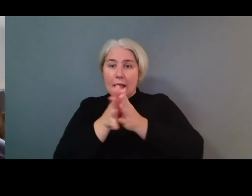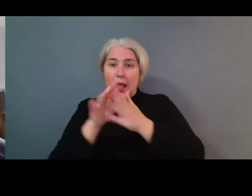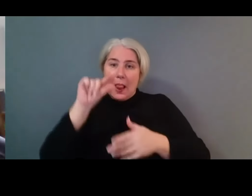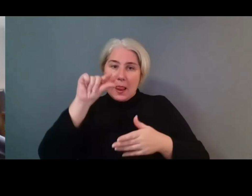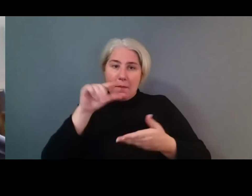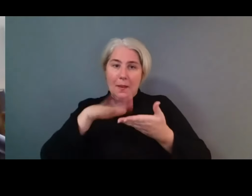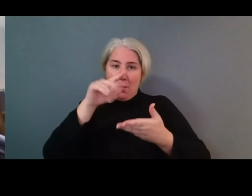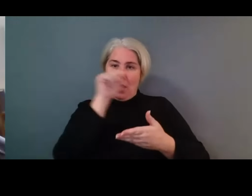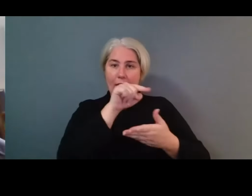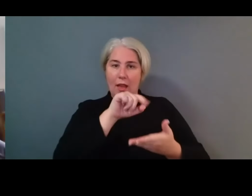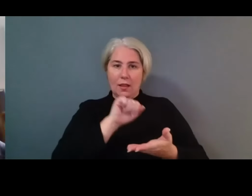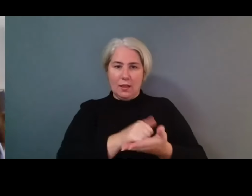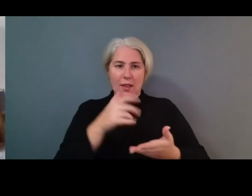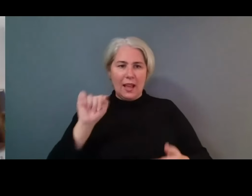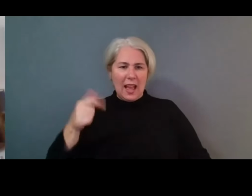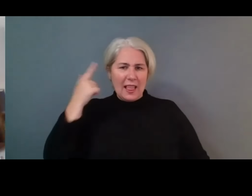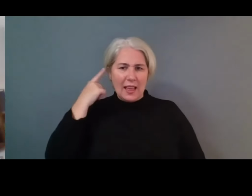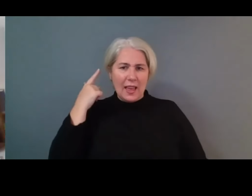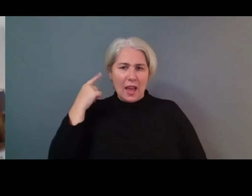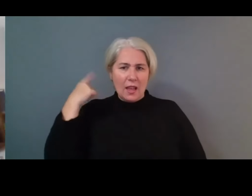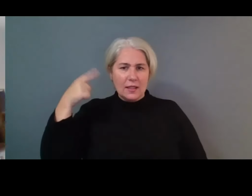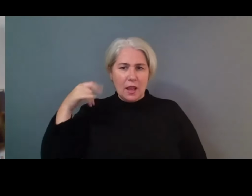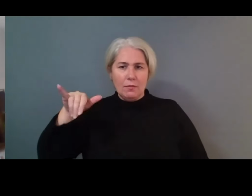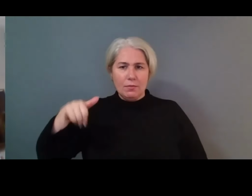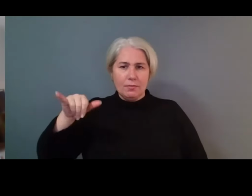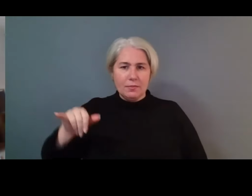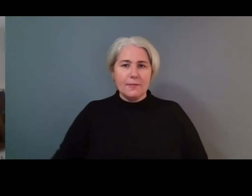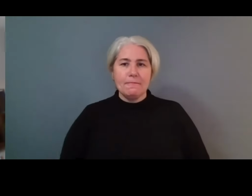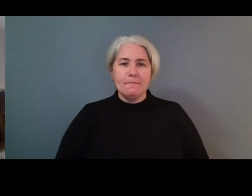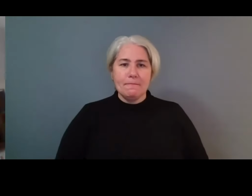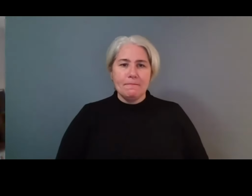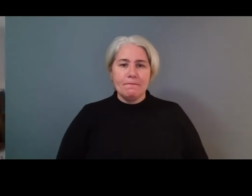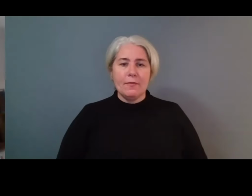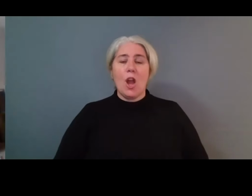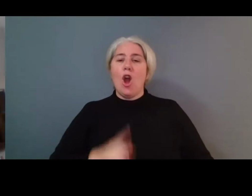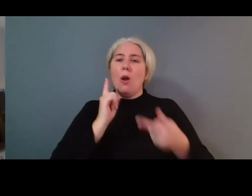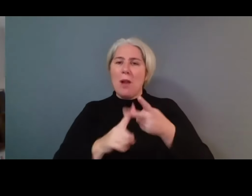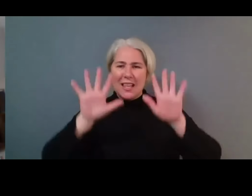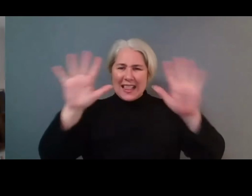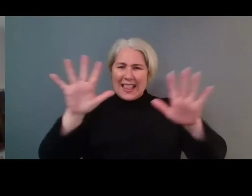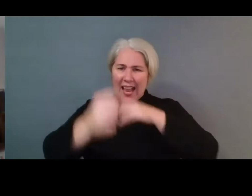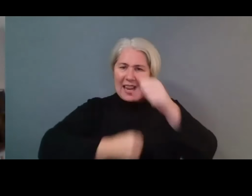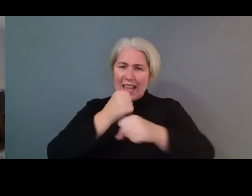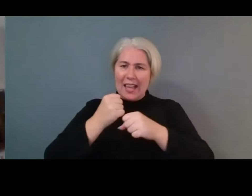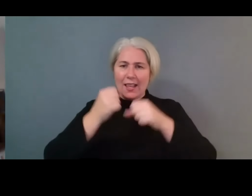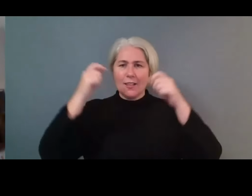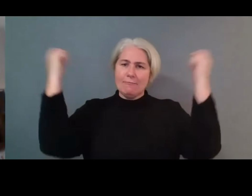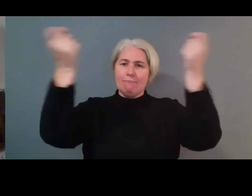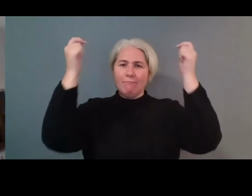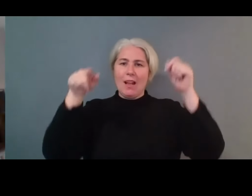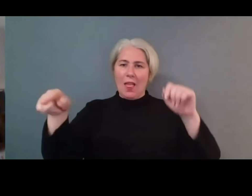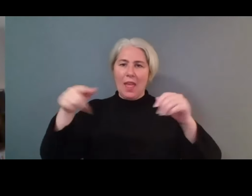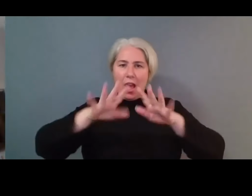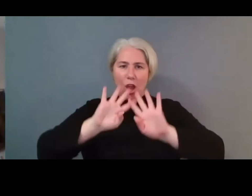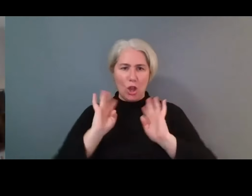publication on 10 years work of the committee. I don't see it on the screen yet, but